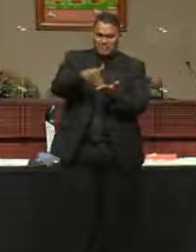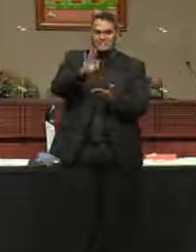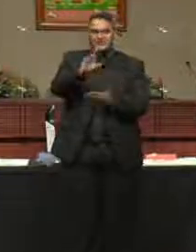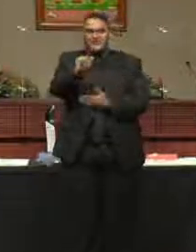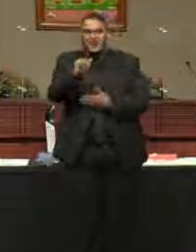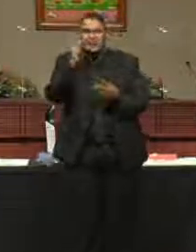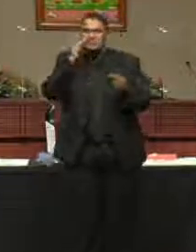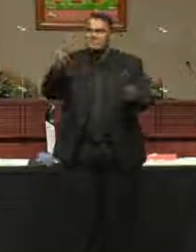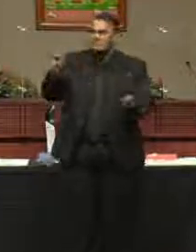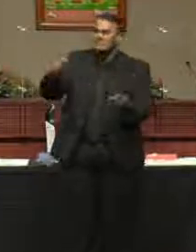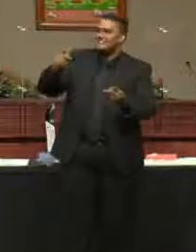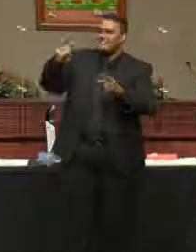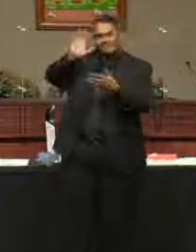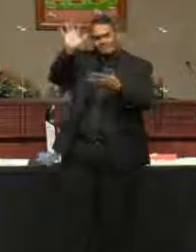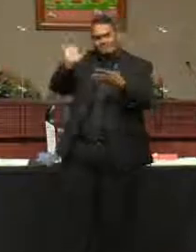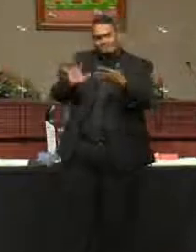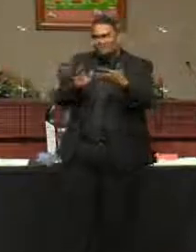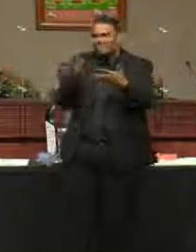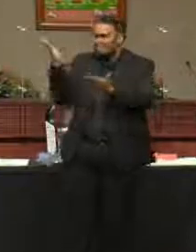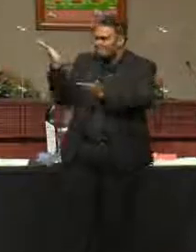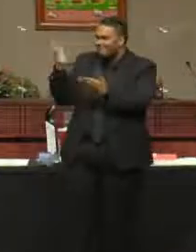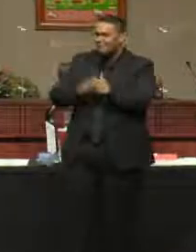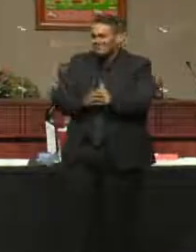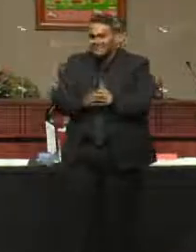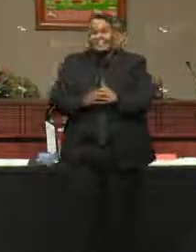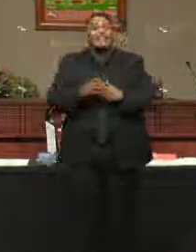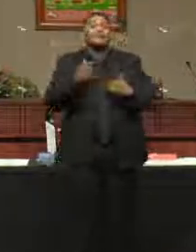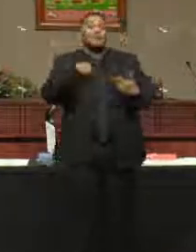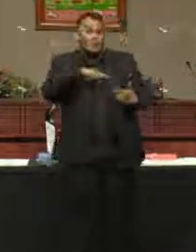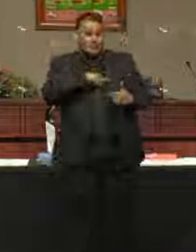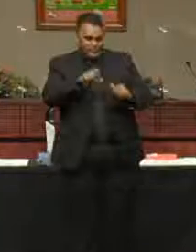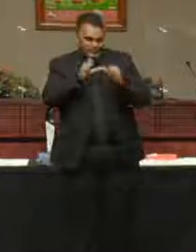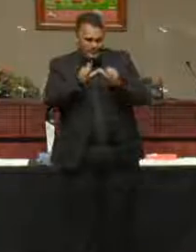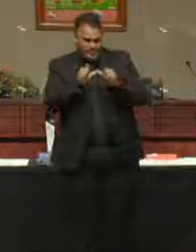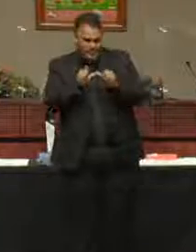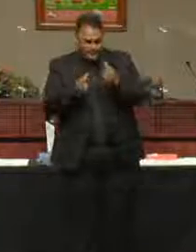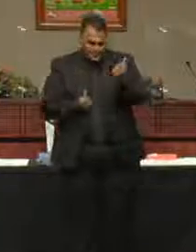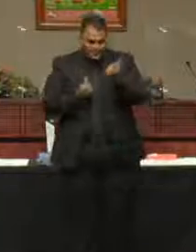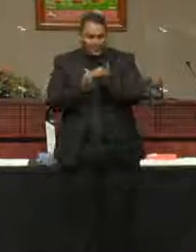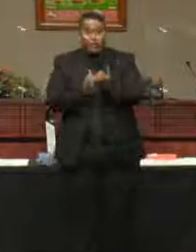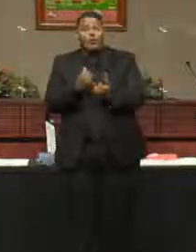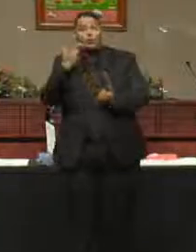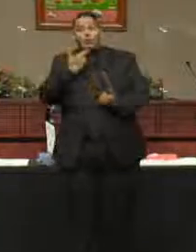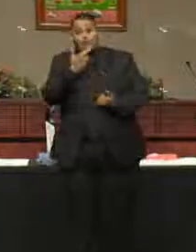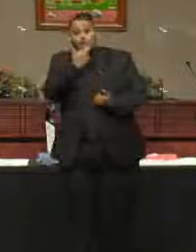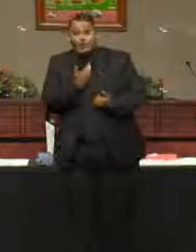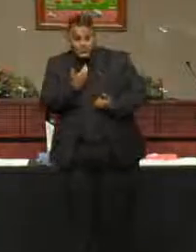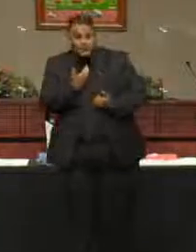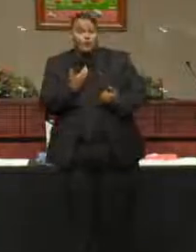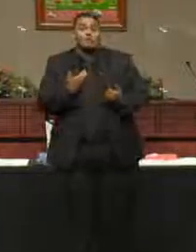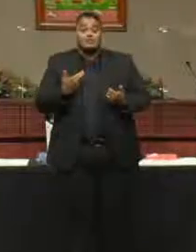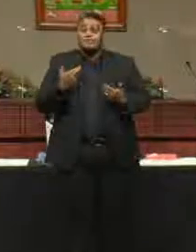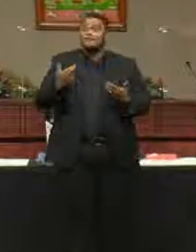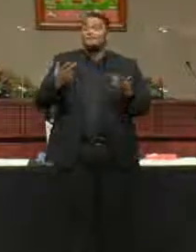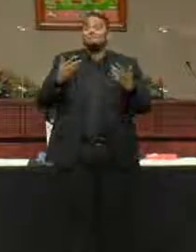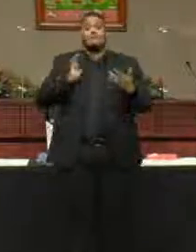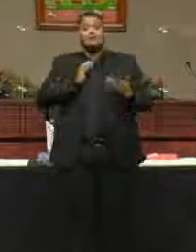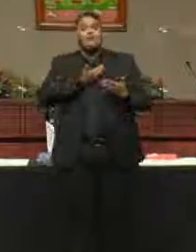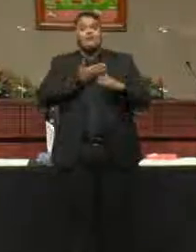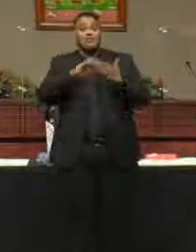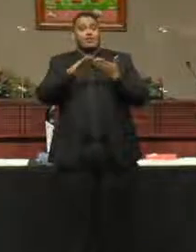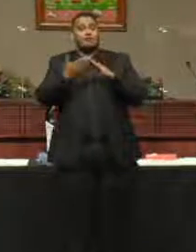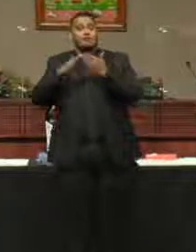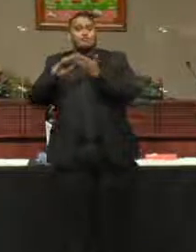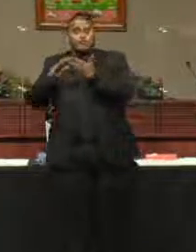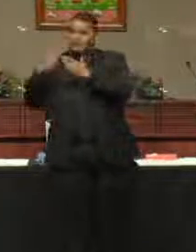graphic behind me. We will continue to support our restaurant industry throughout the year as our community recovers from the